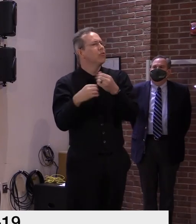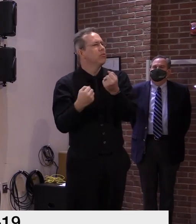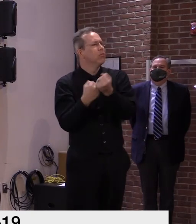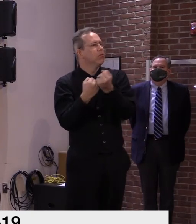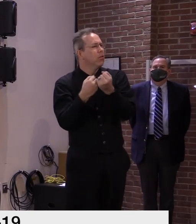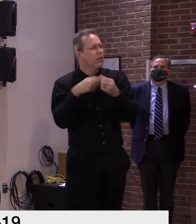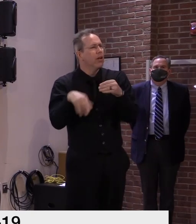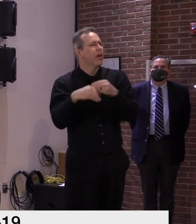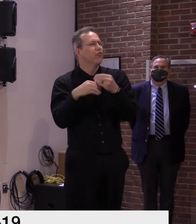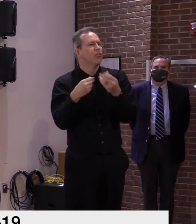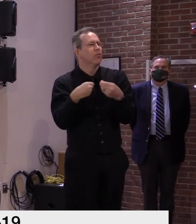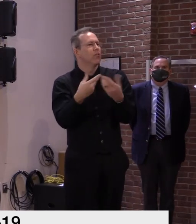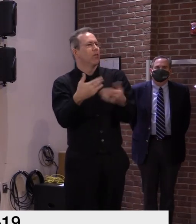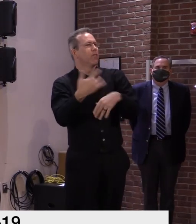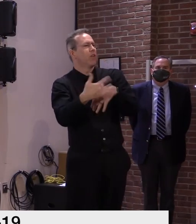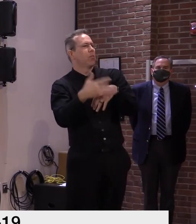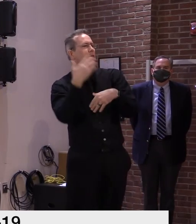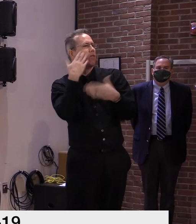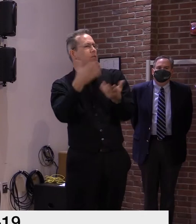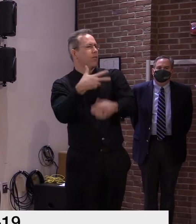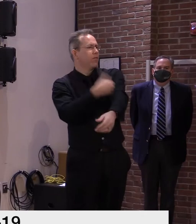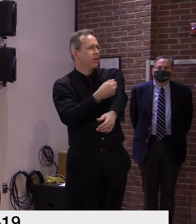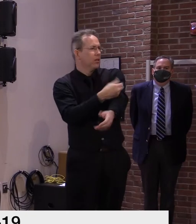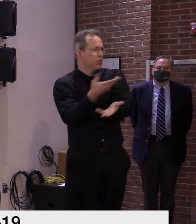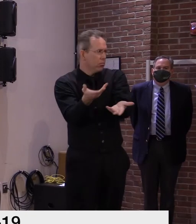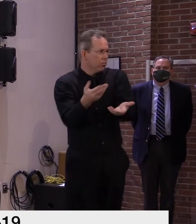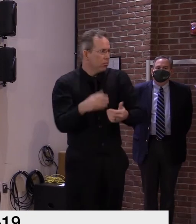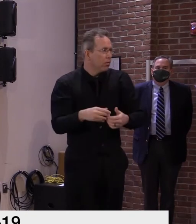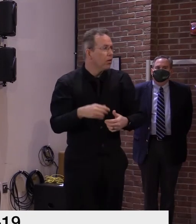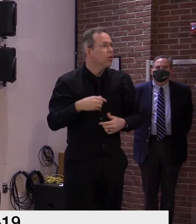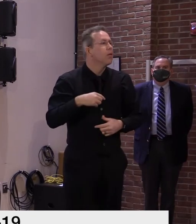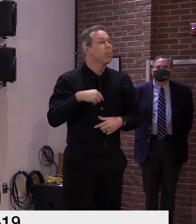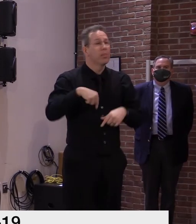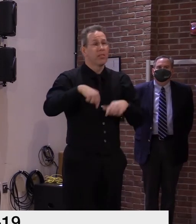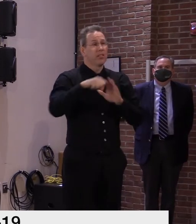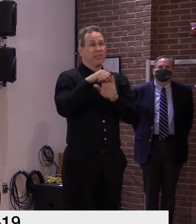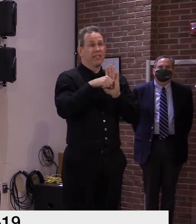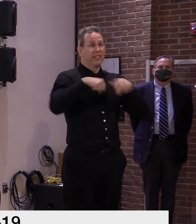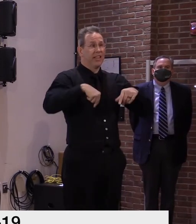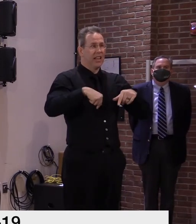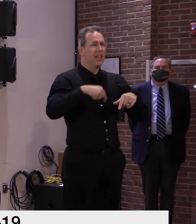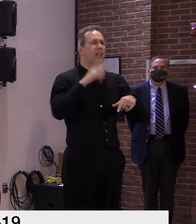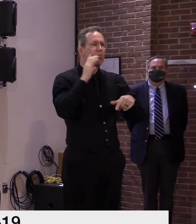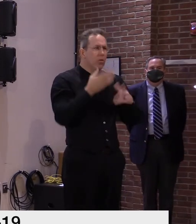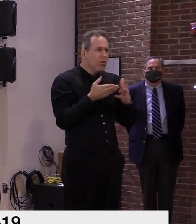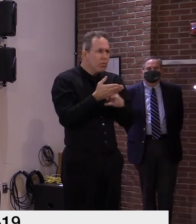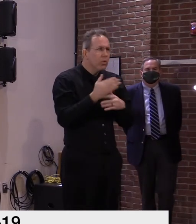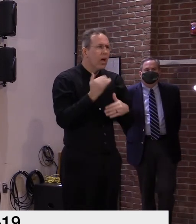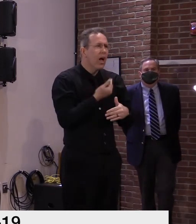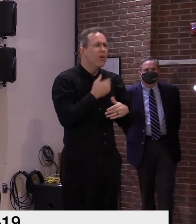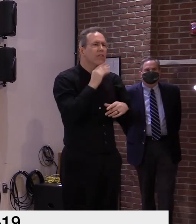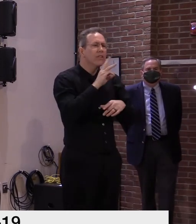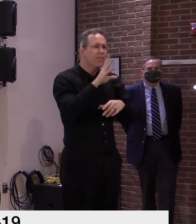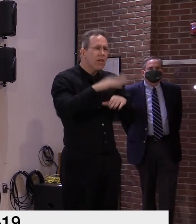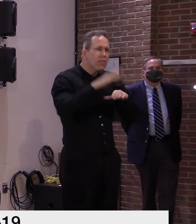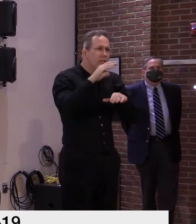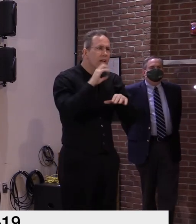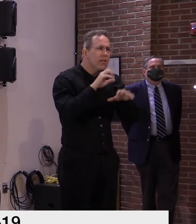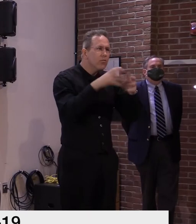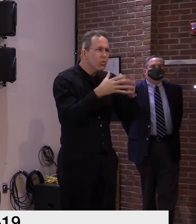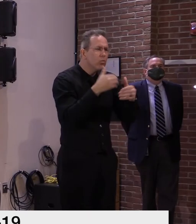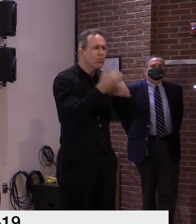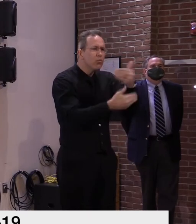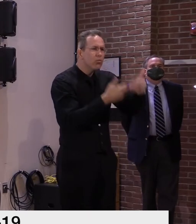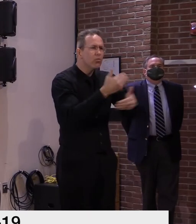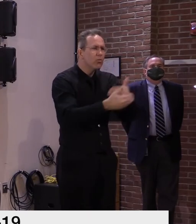expansive in some respects. We'll get through this next band, 65 and older, probably in a matter of